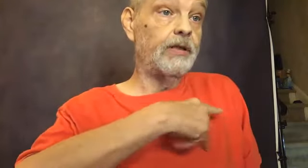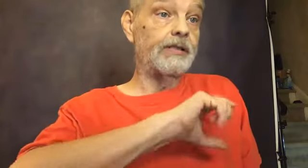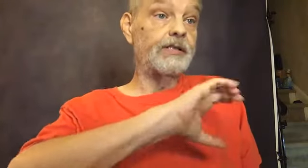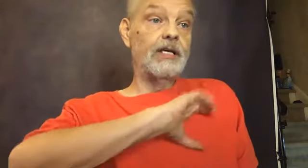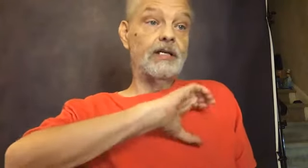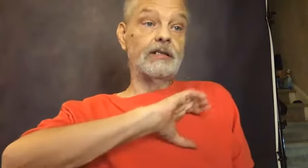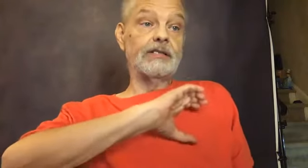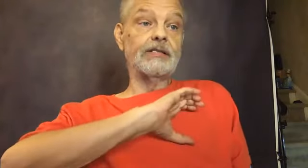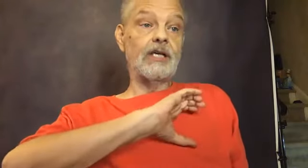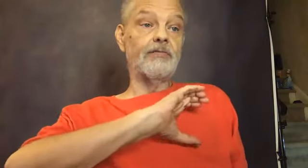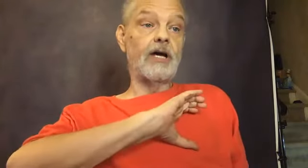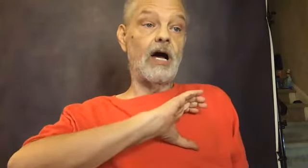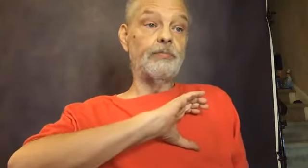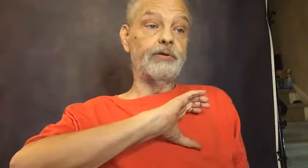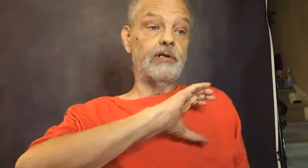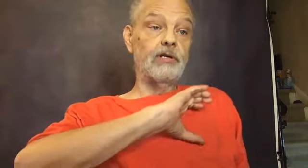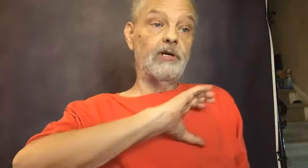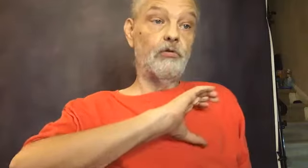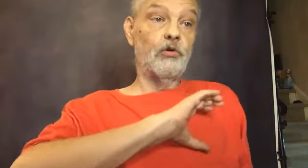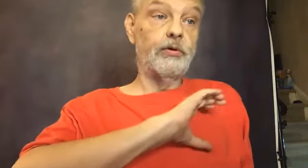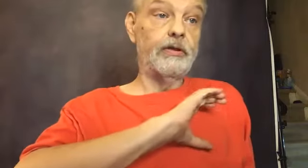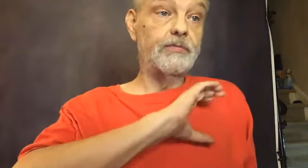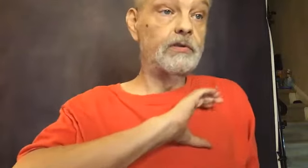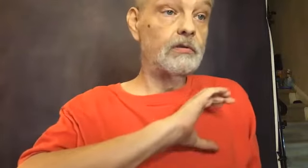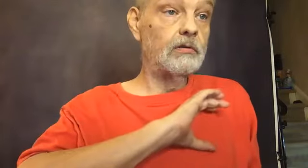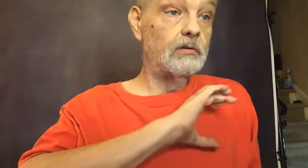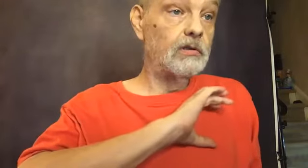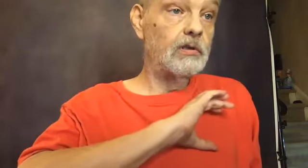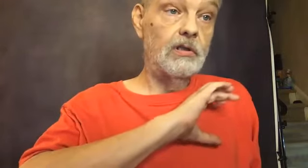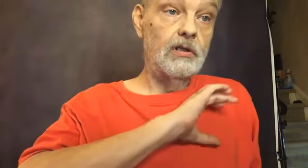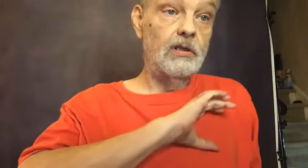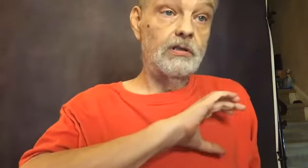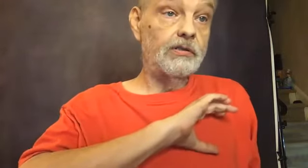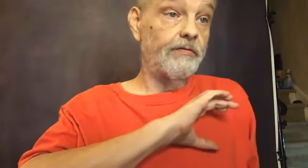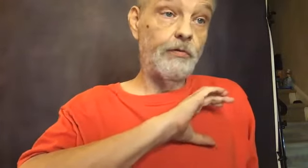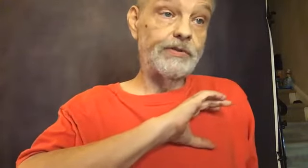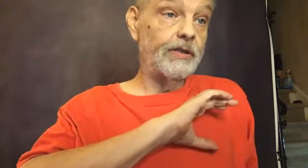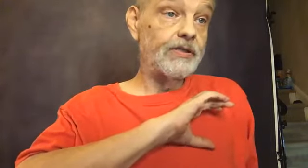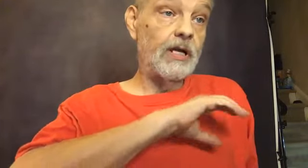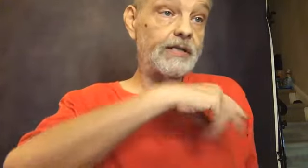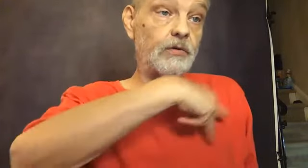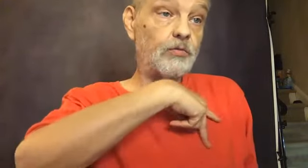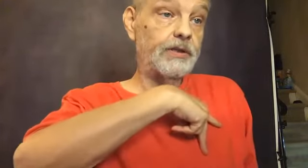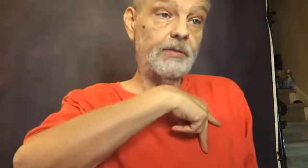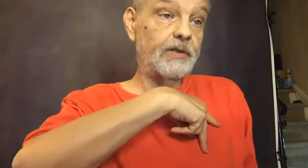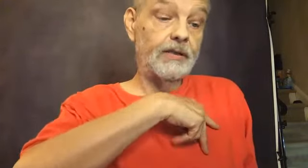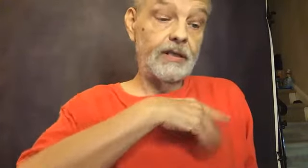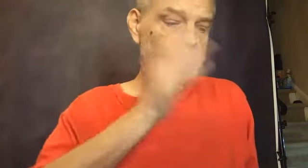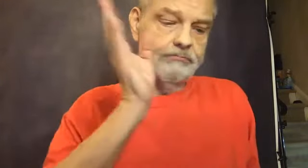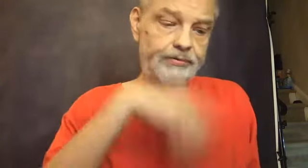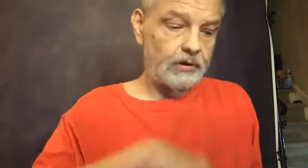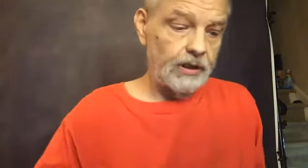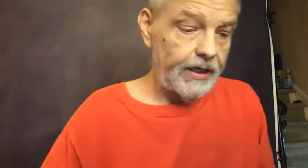police. This is a sign for cop or policeman. So if it was initialized, it would be something like that. I hate